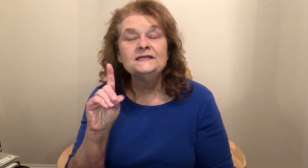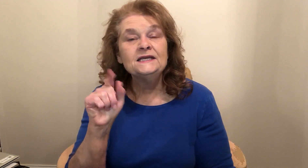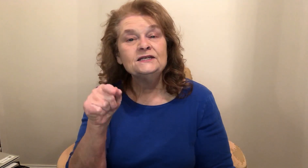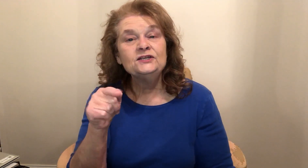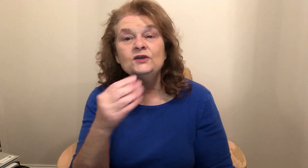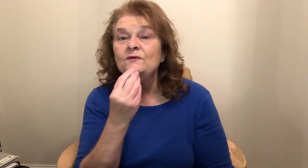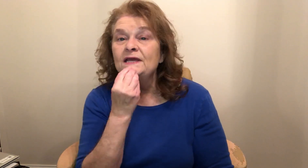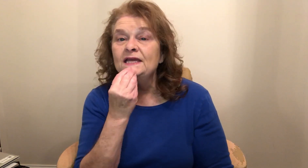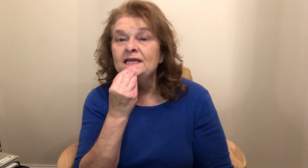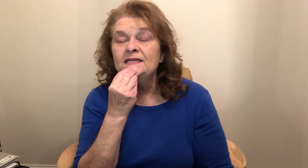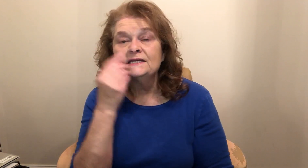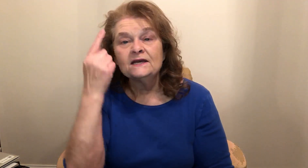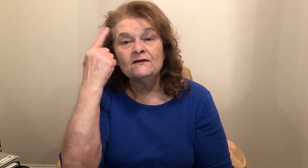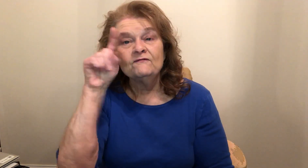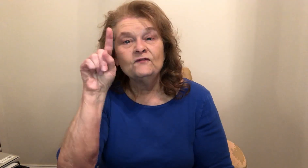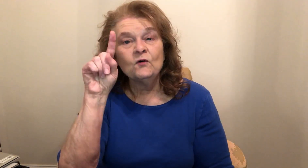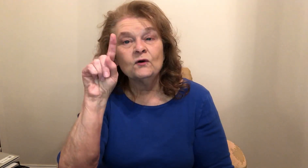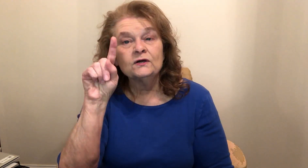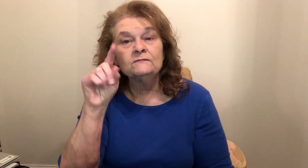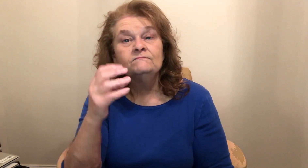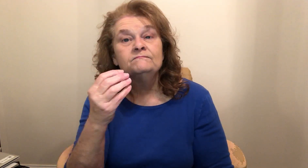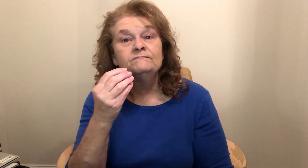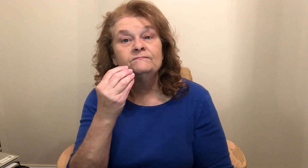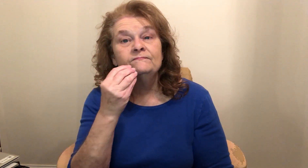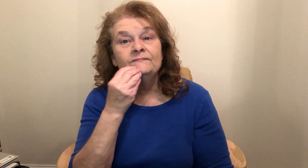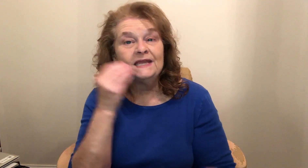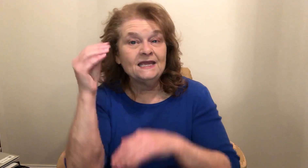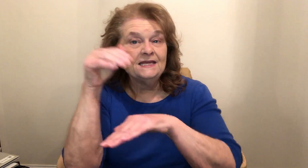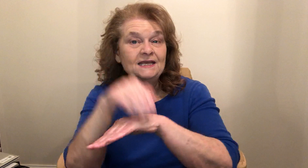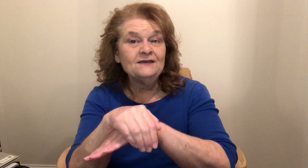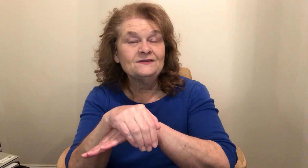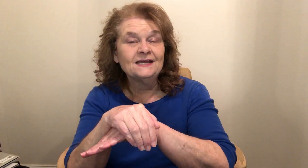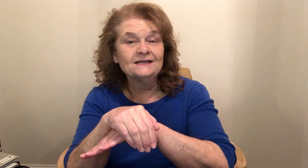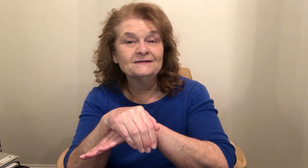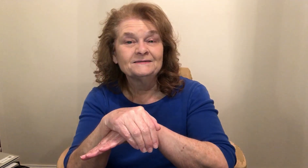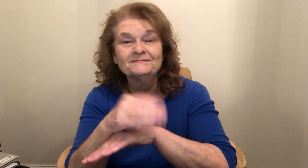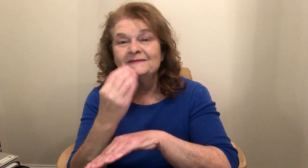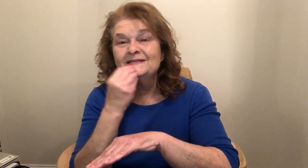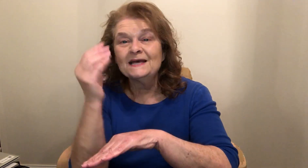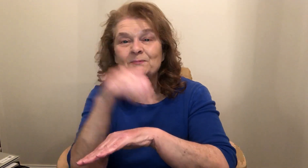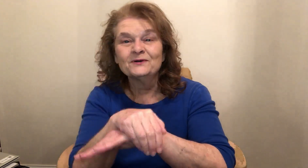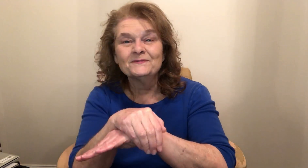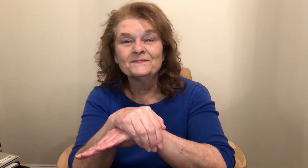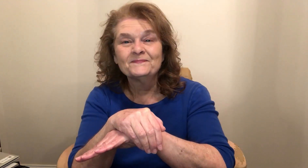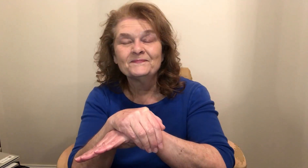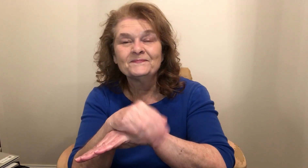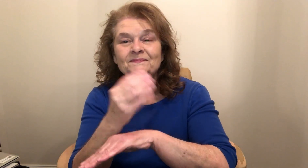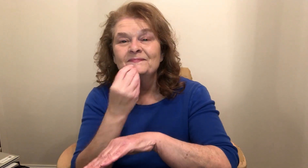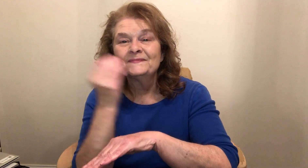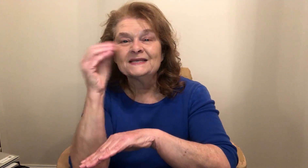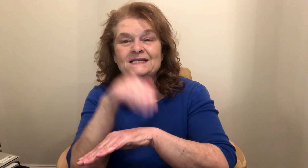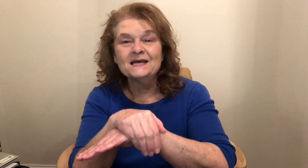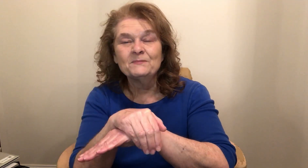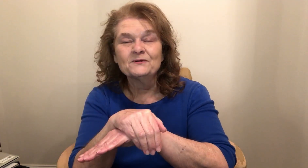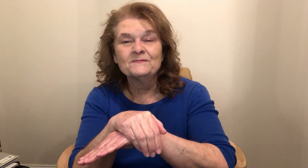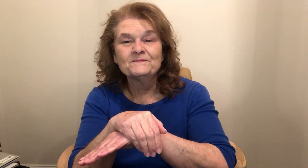did you eat for evening? Supper. Supper.